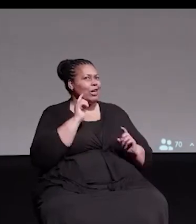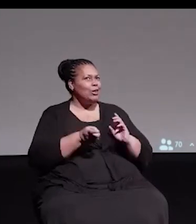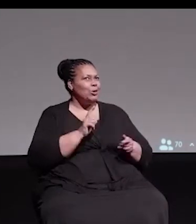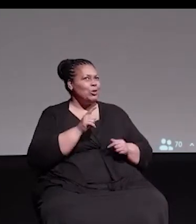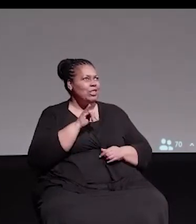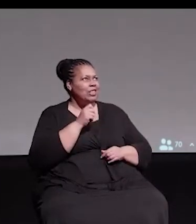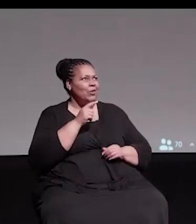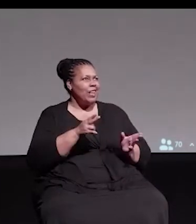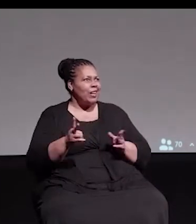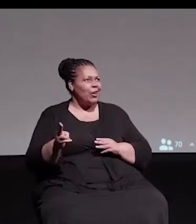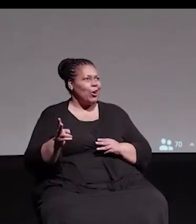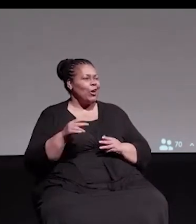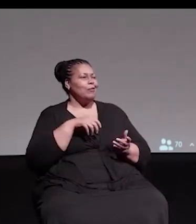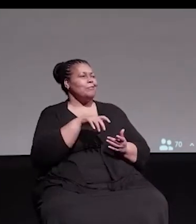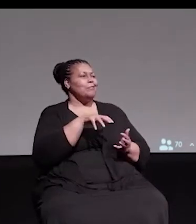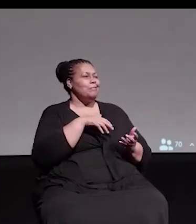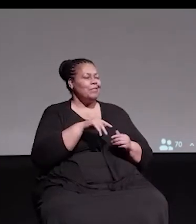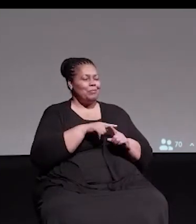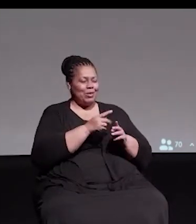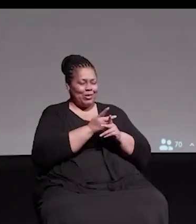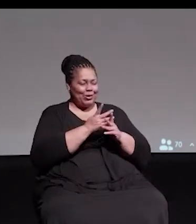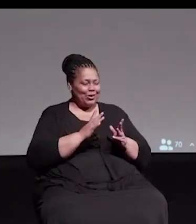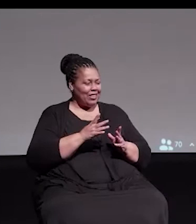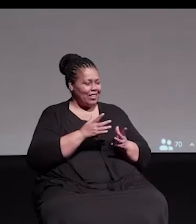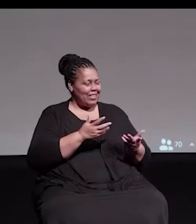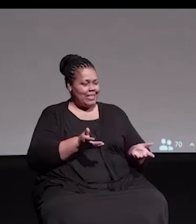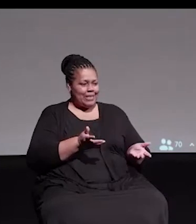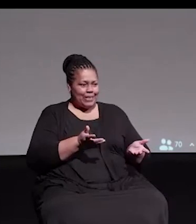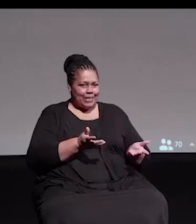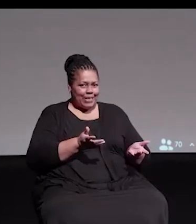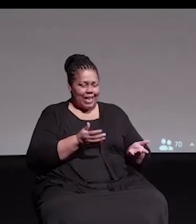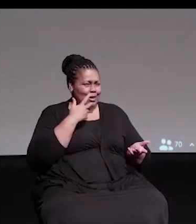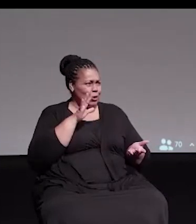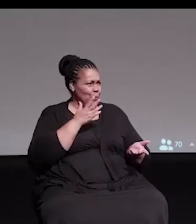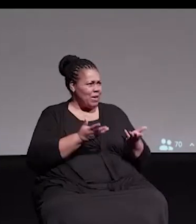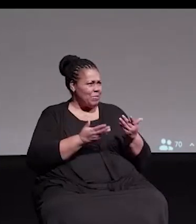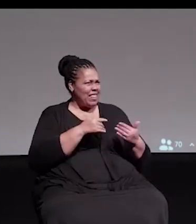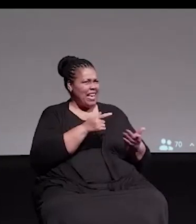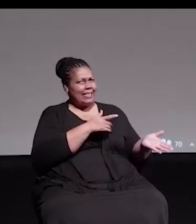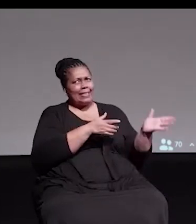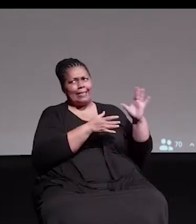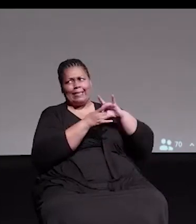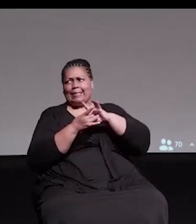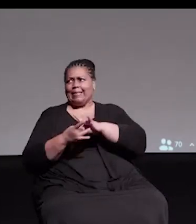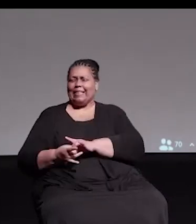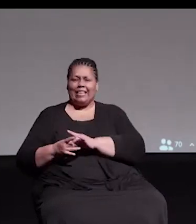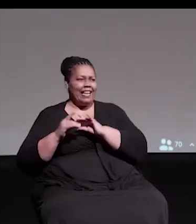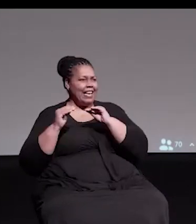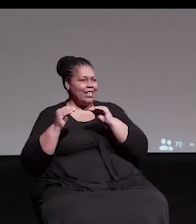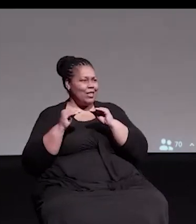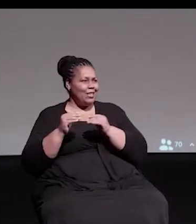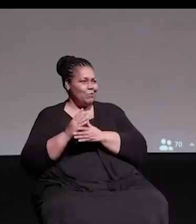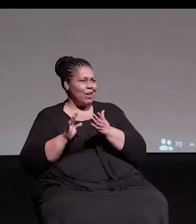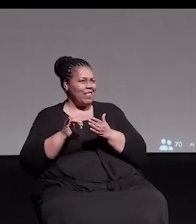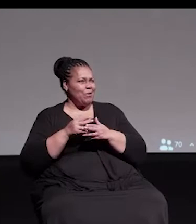But producers, I don't know. I mean, I think this goes back maybe a little bit to the education part that we were talking about earlier,